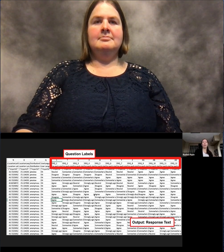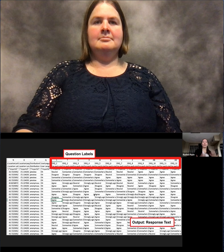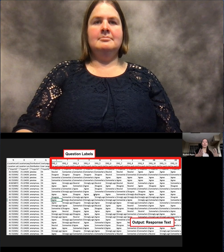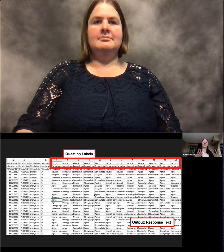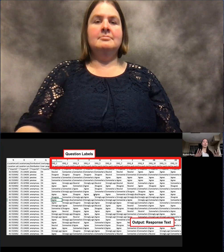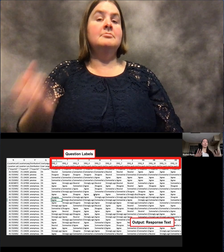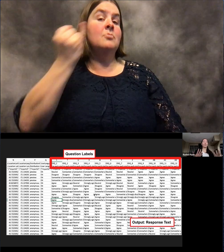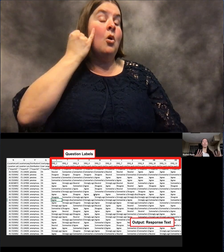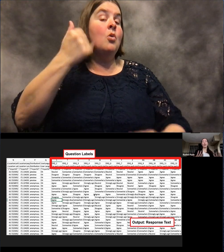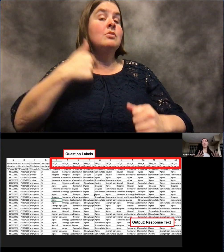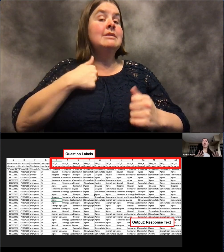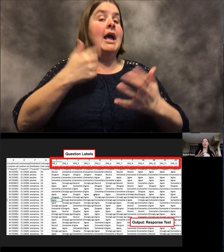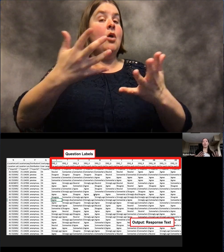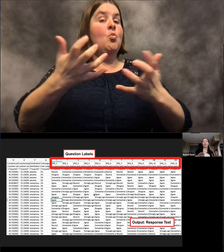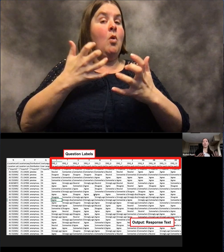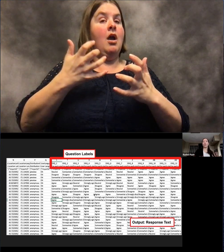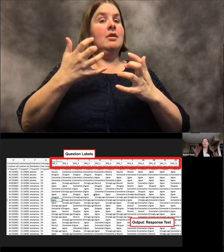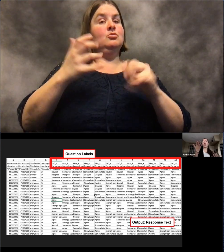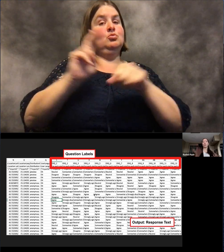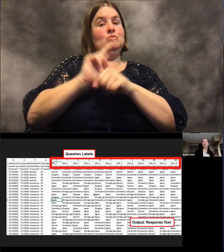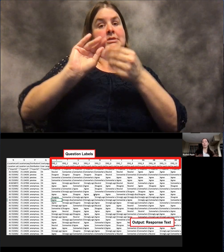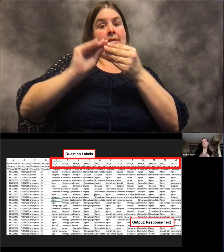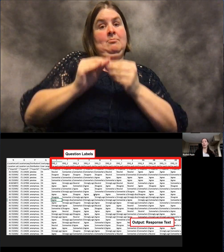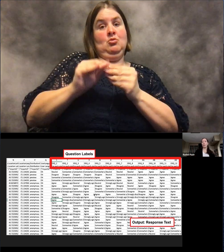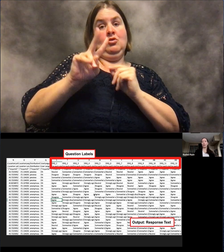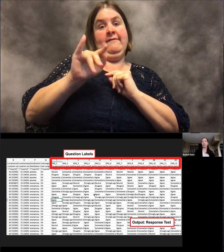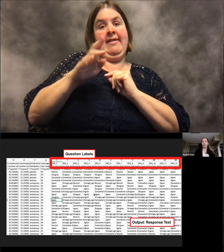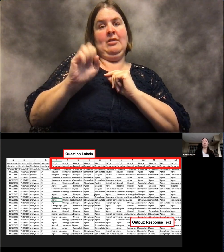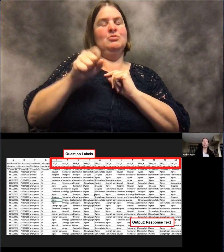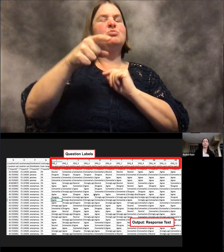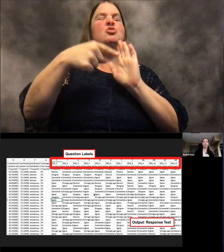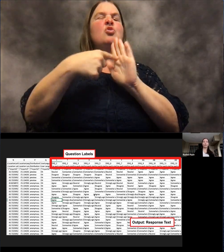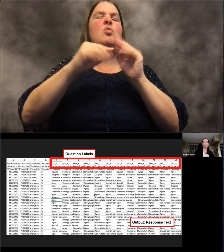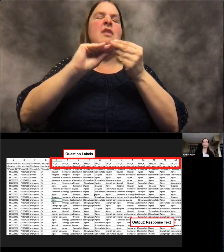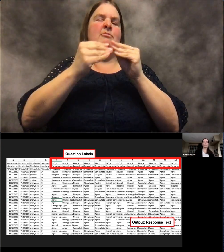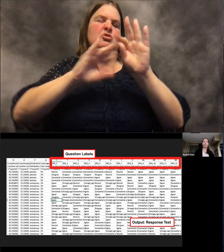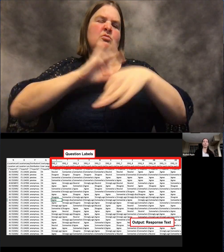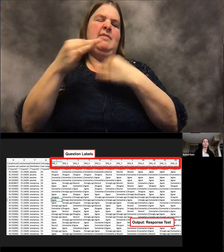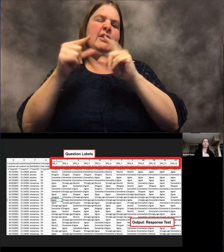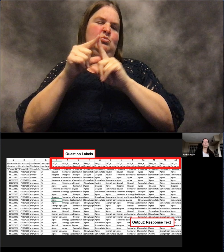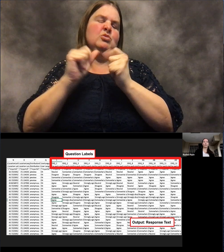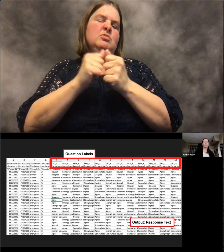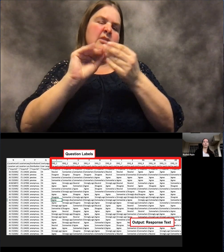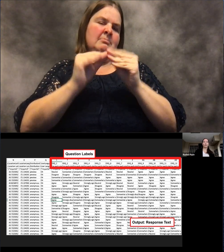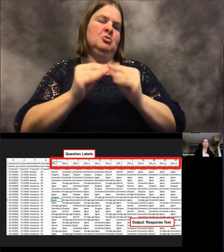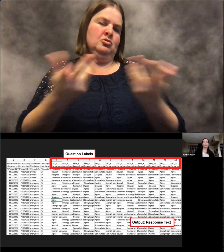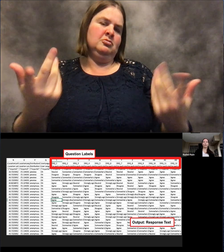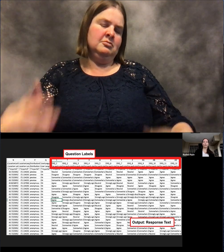If I wanted to choose the numeric values, this would display numbers instead.